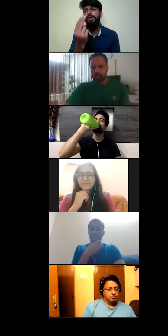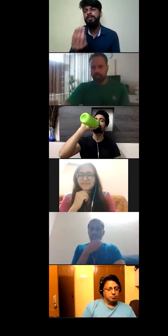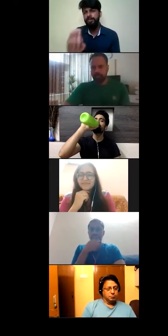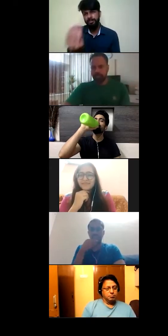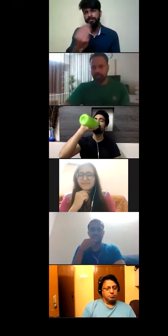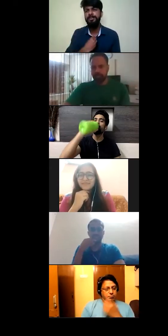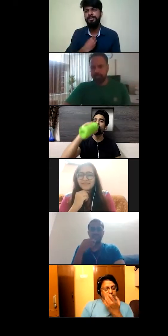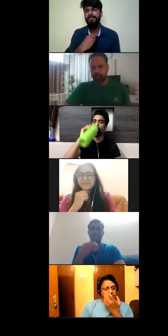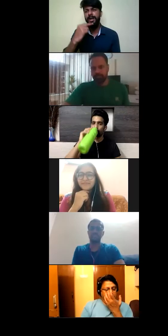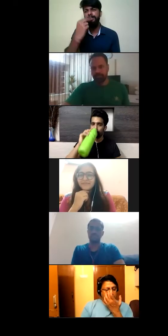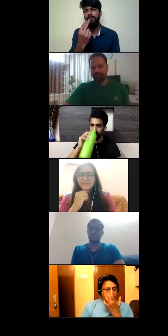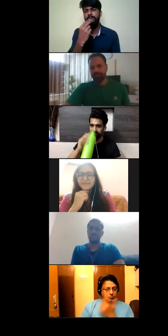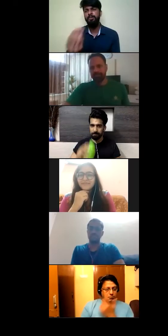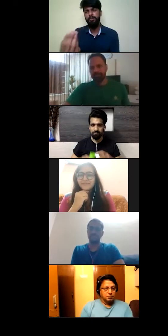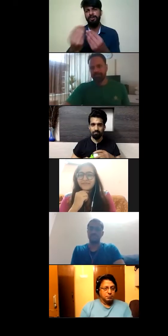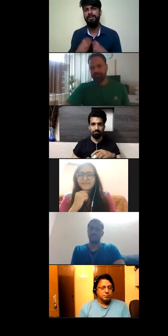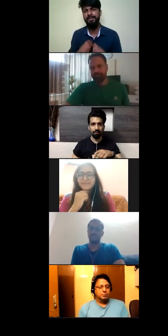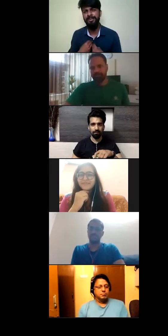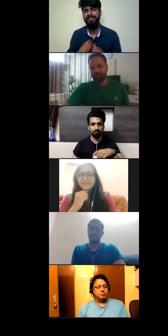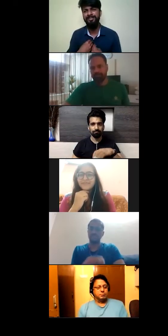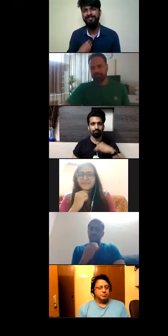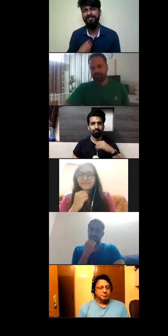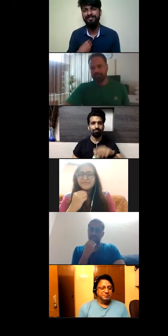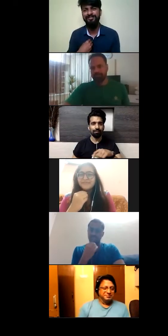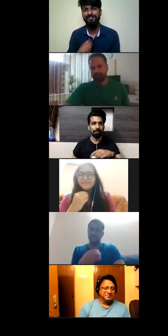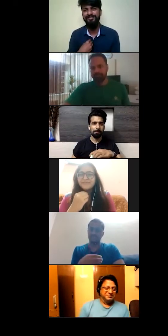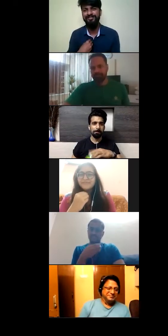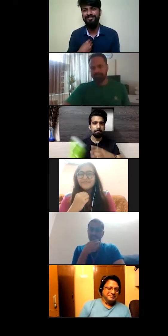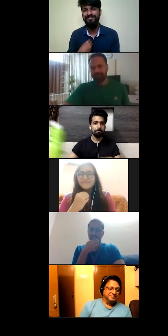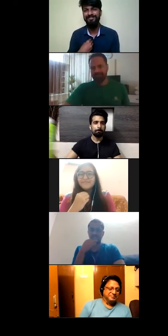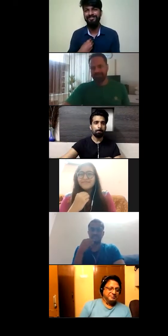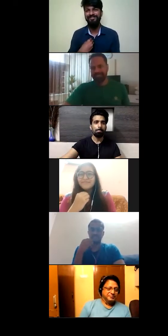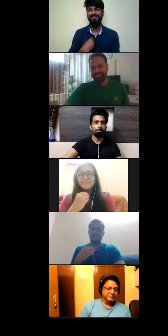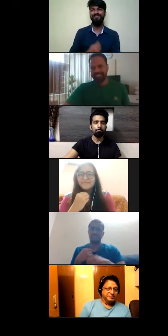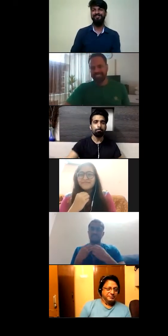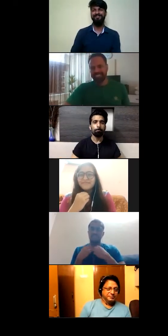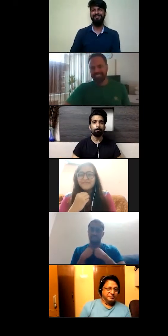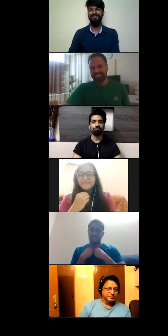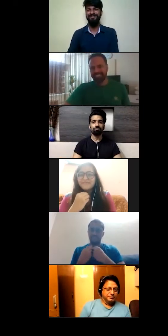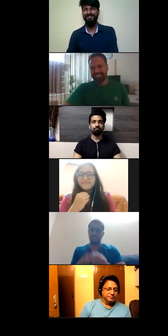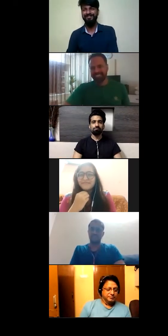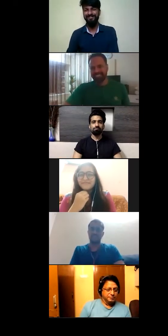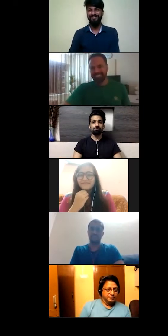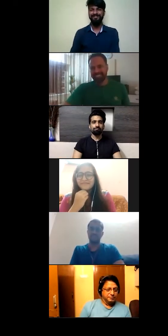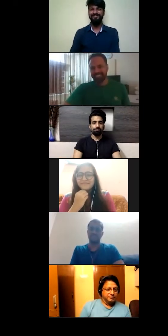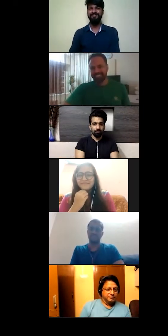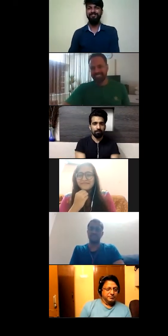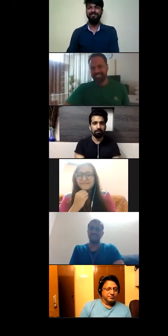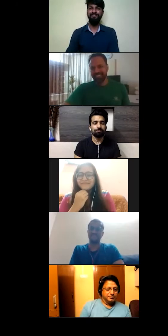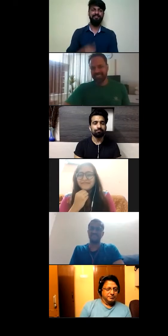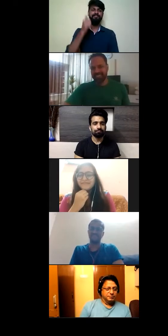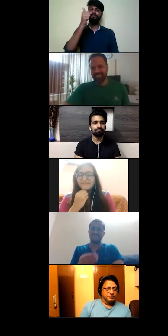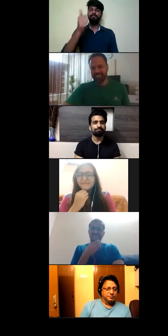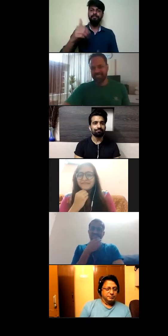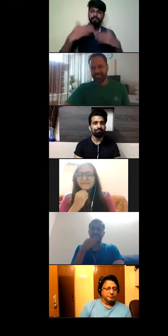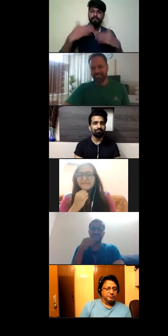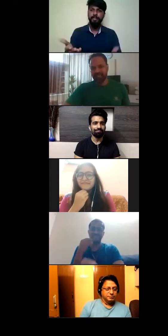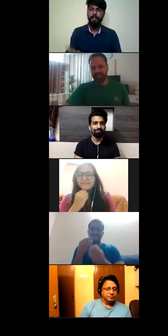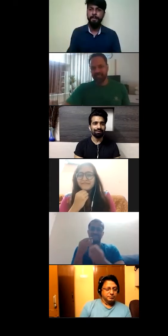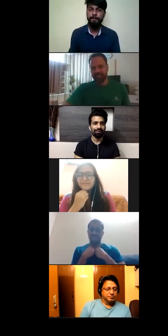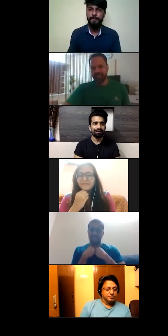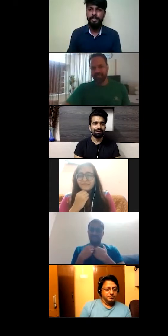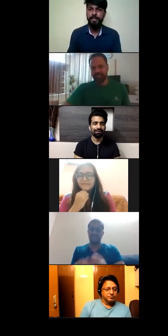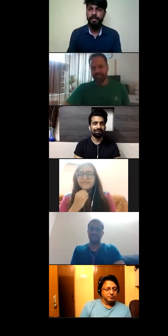So when you are asking for a chocolate, you can say, please give me a chocolate. So you have to make your facial expressions like that way when you are